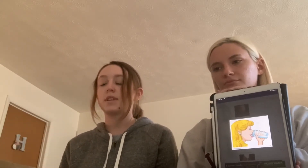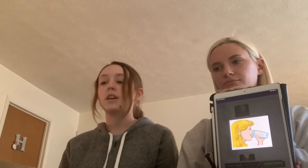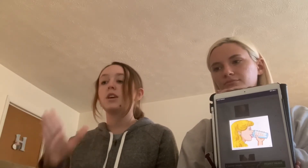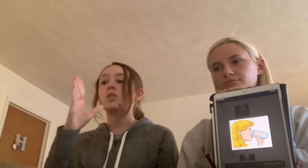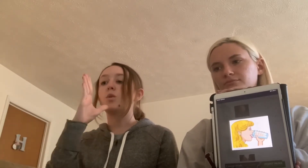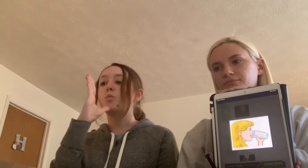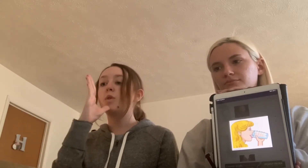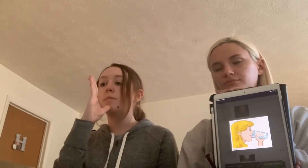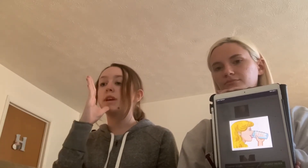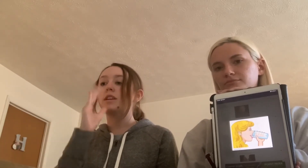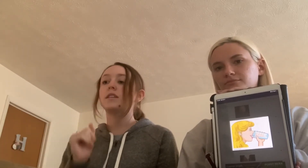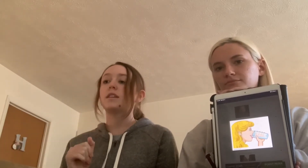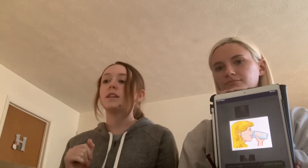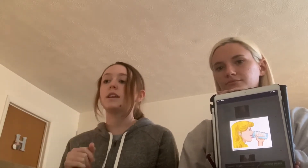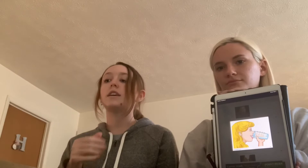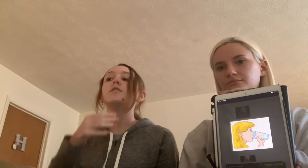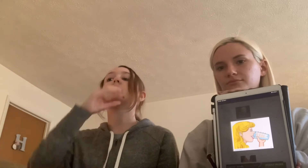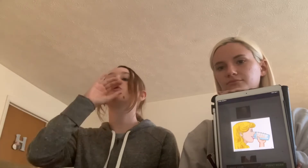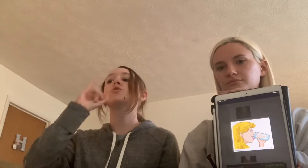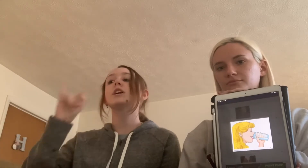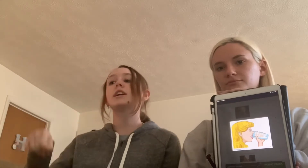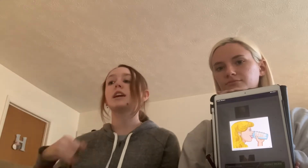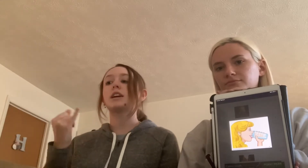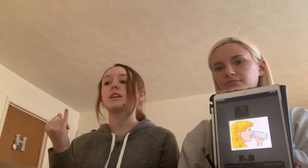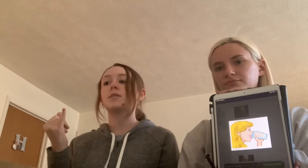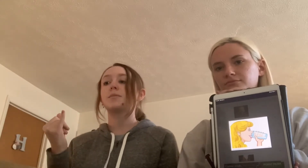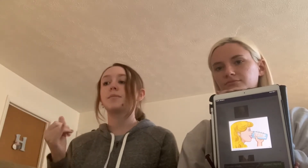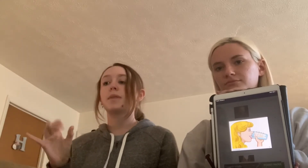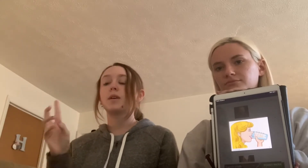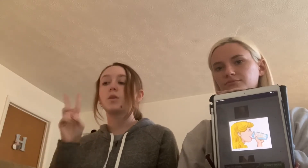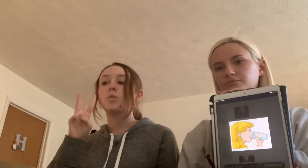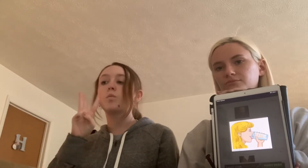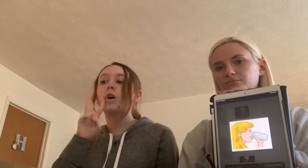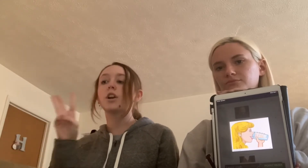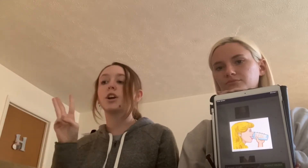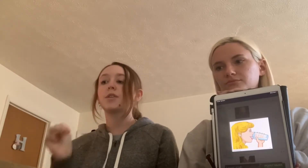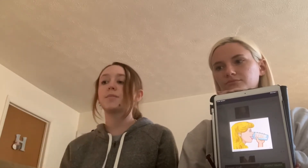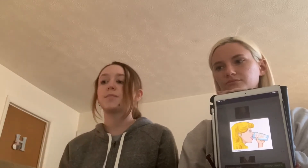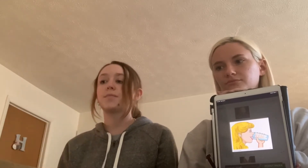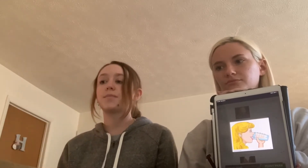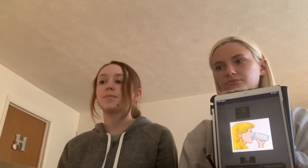The woman is drinking water.